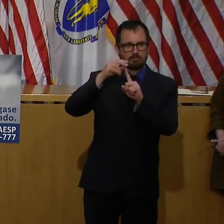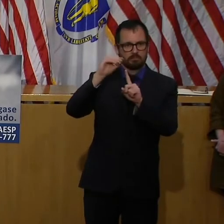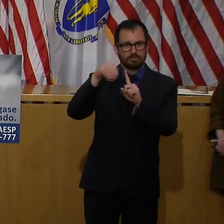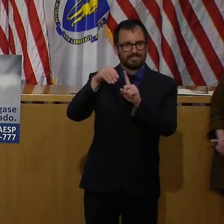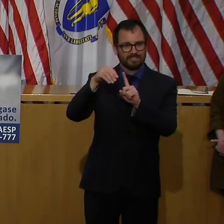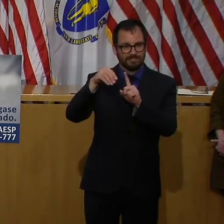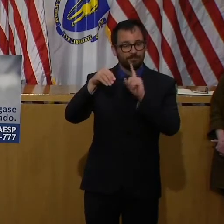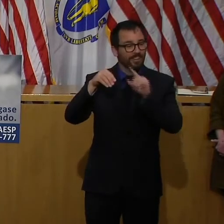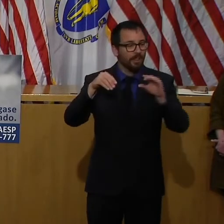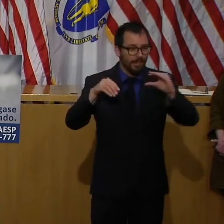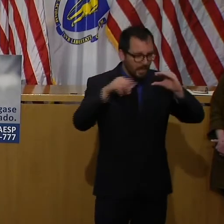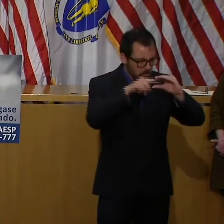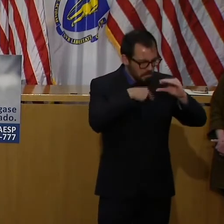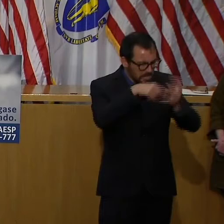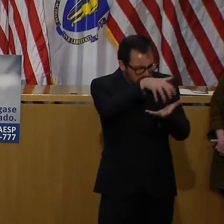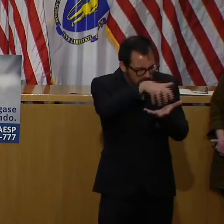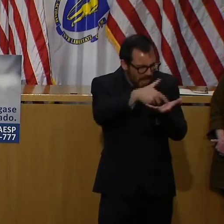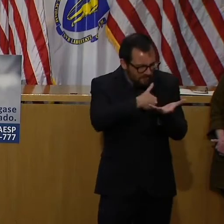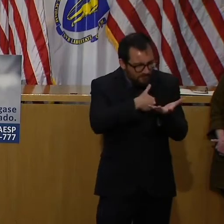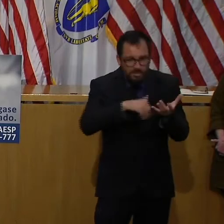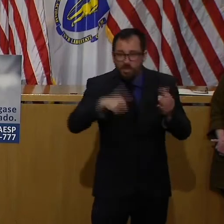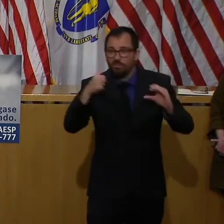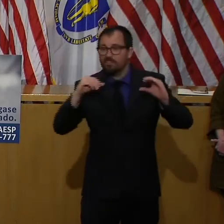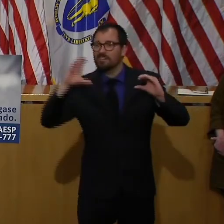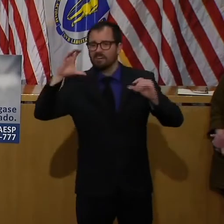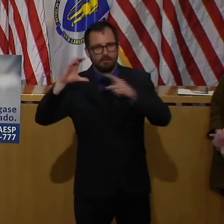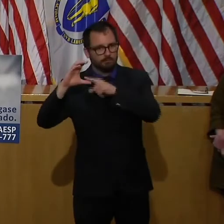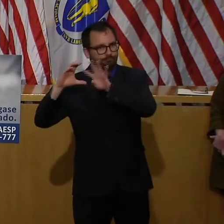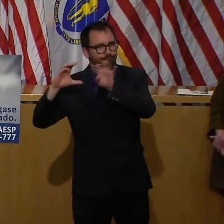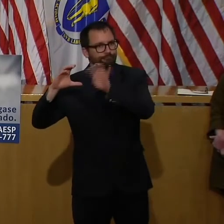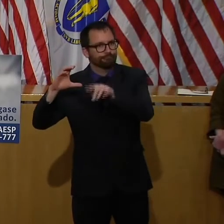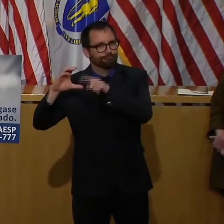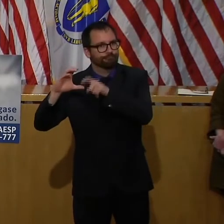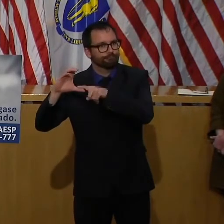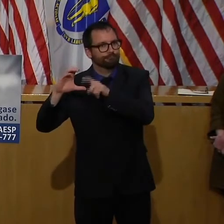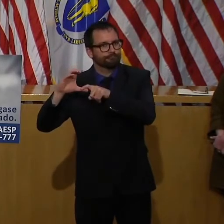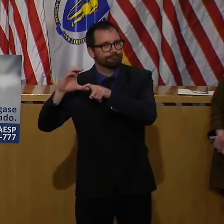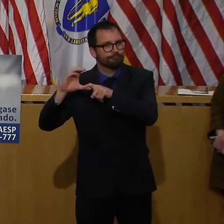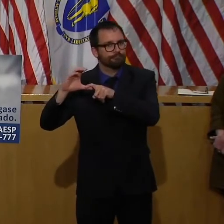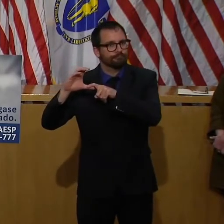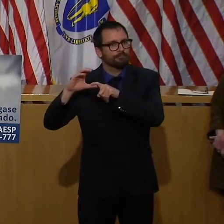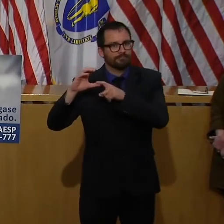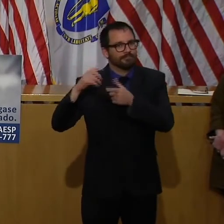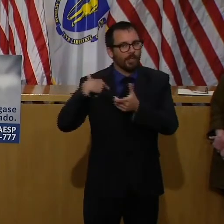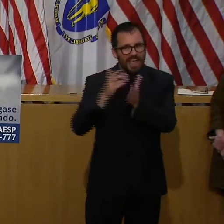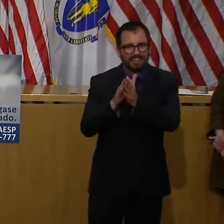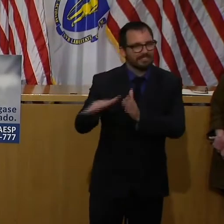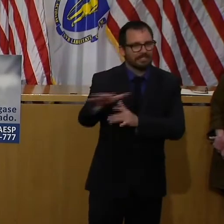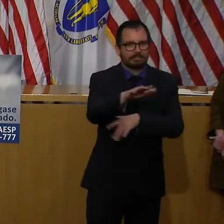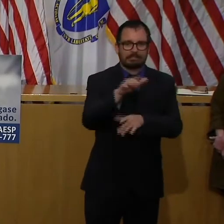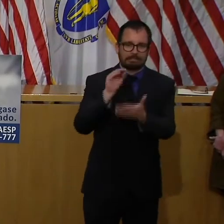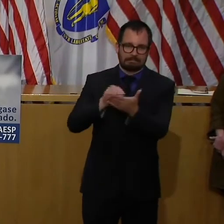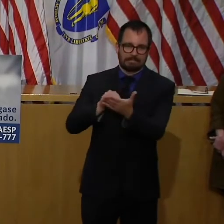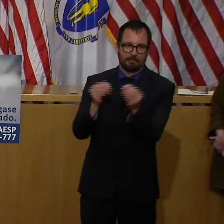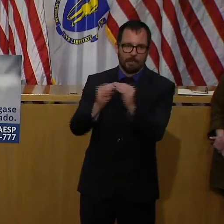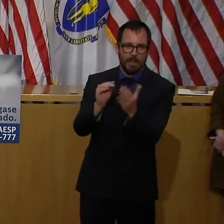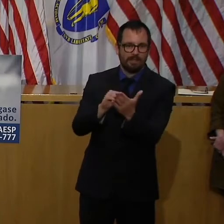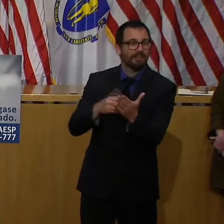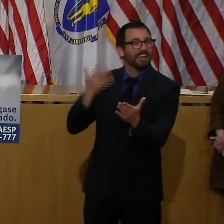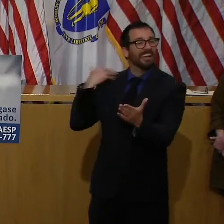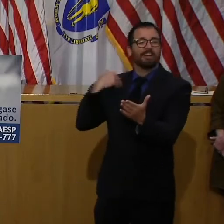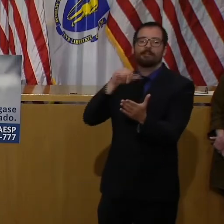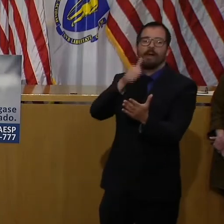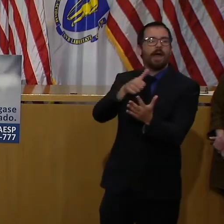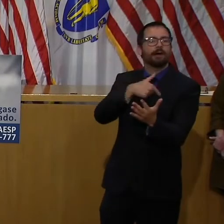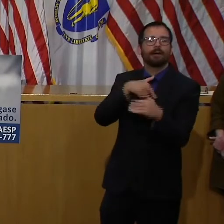put in place. As we learn more and gain more information, we'll be able to better assess what that means, although we have no doubt that,